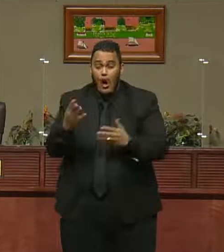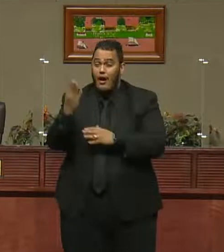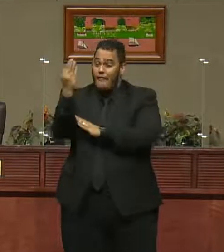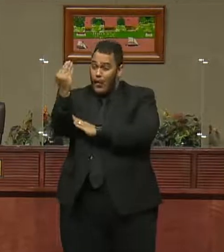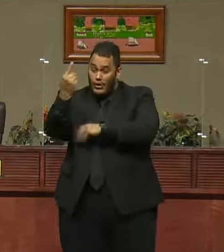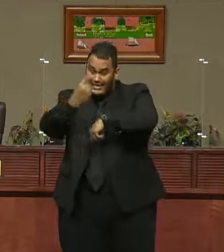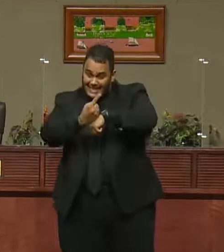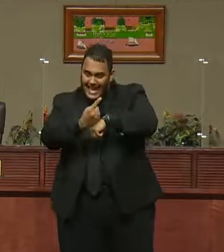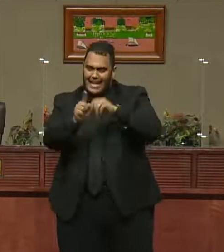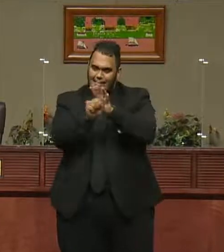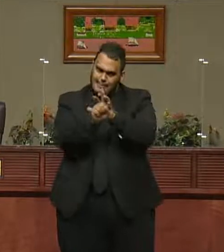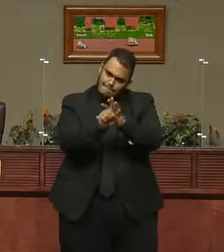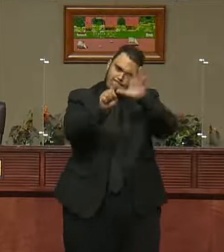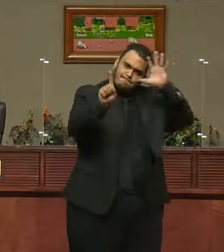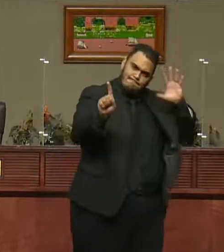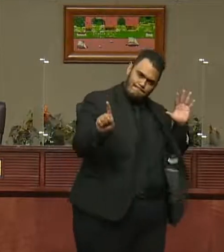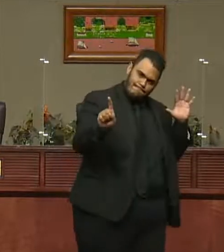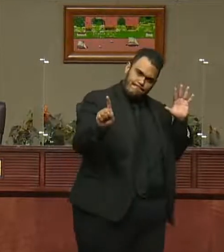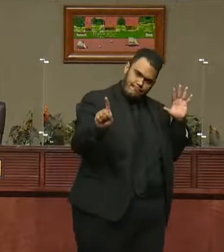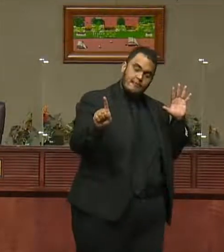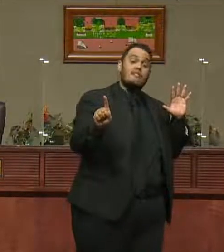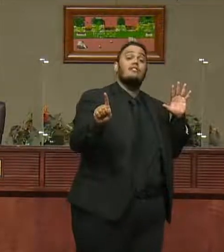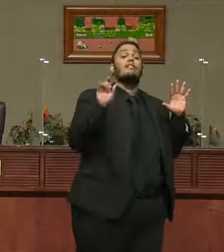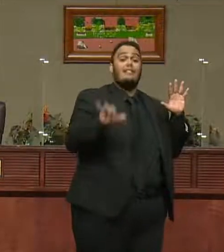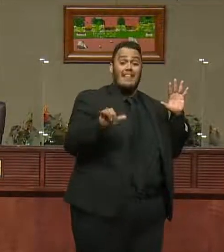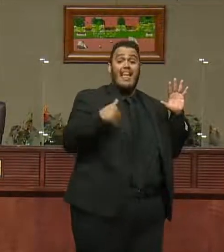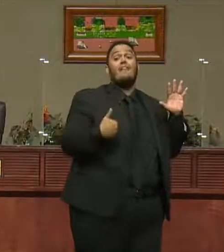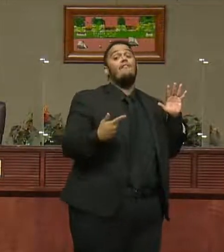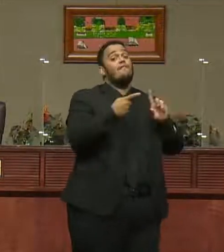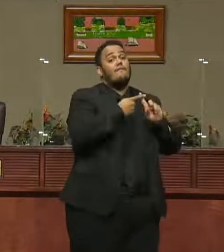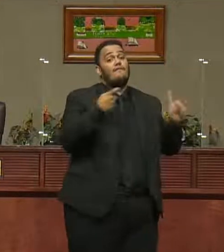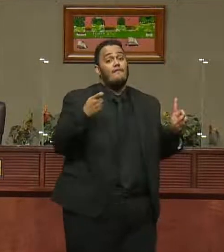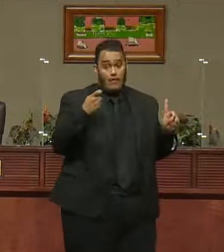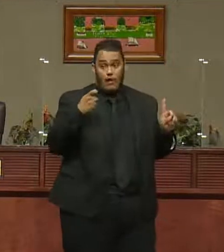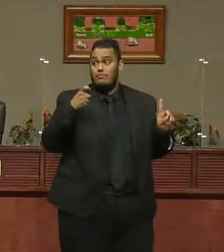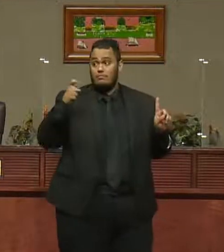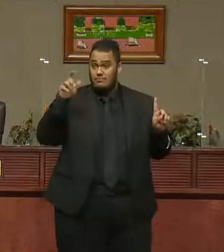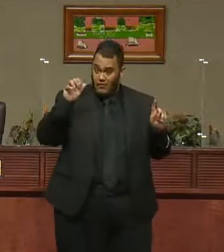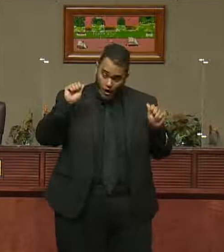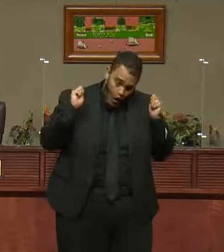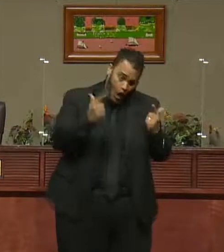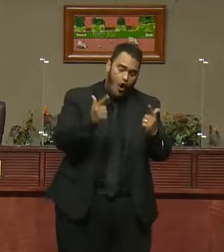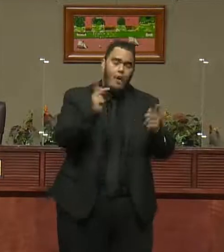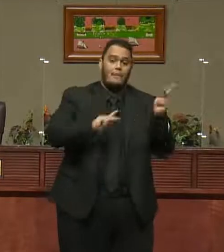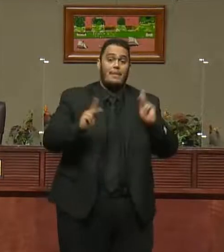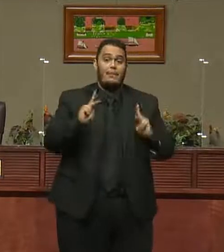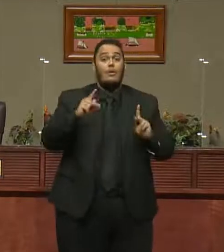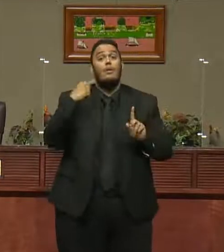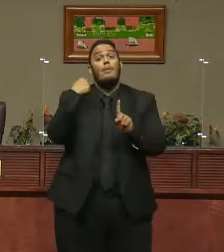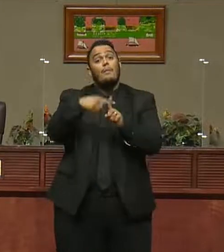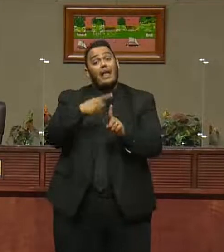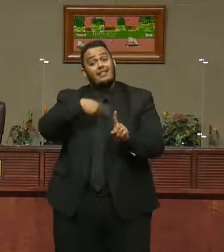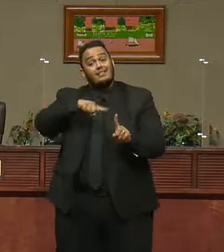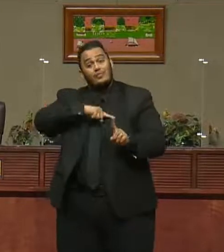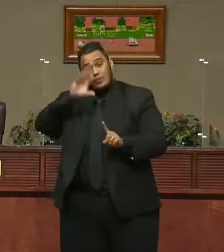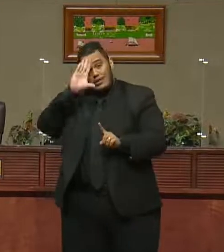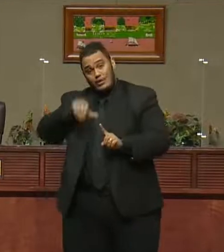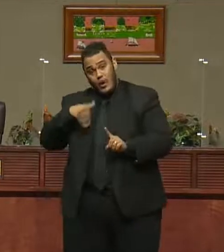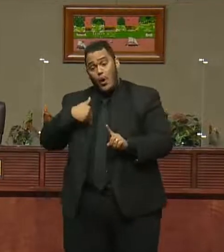last exposure to the lab-confirmed person. But then also, we know that viral shedding decreases,